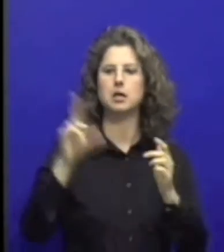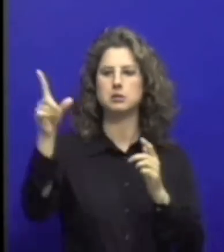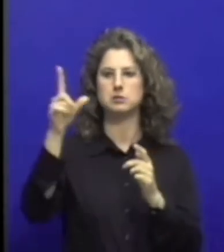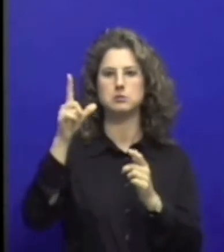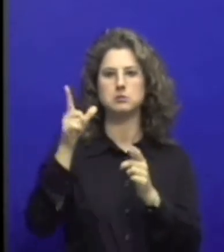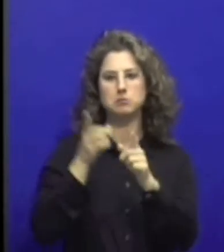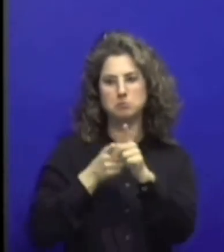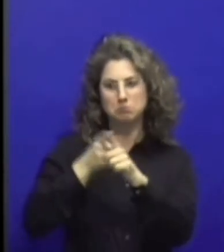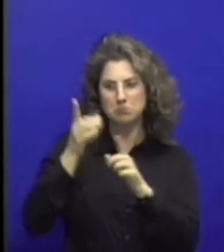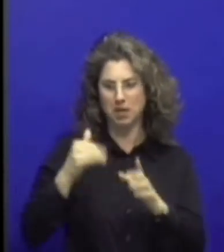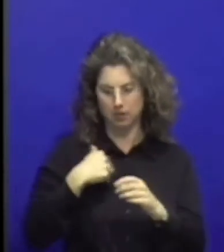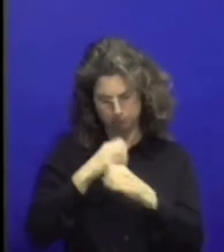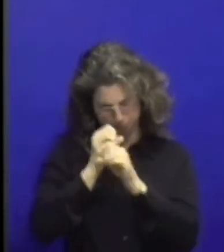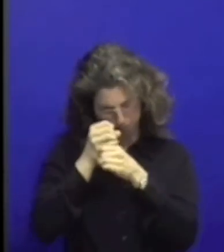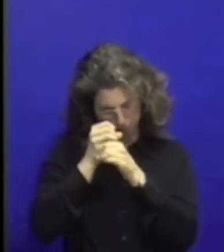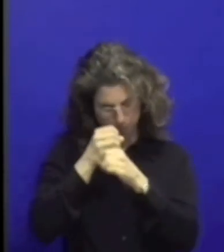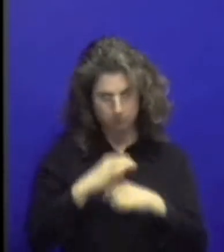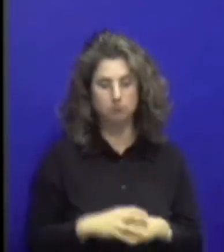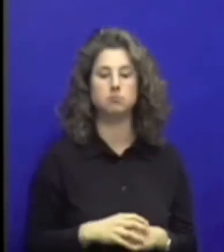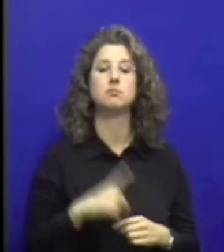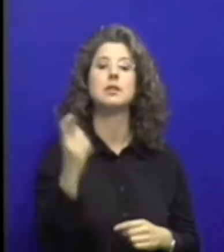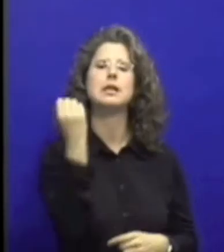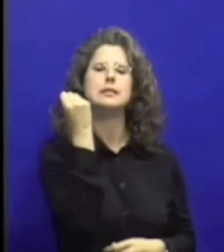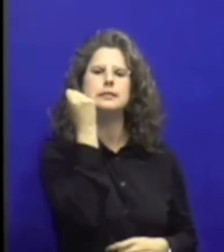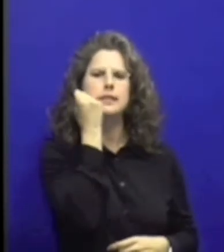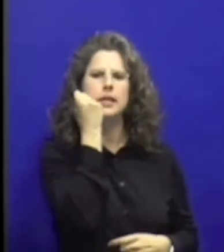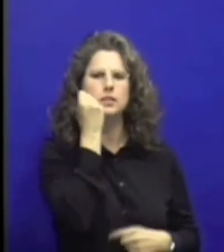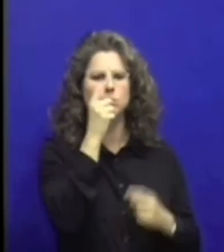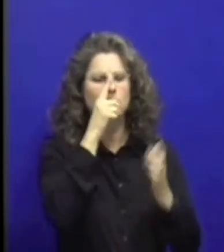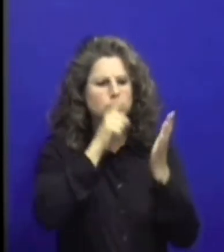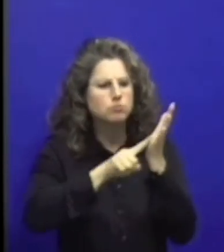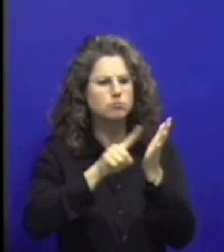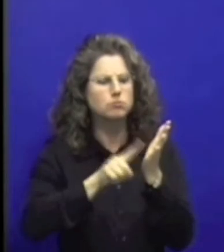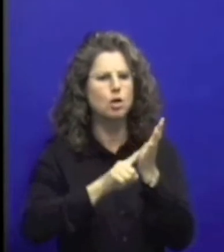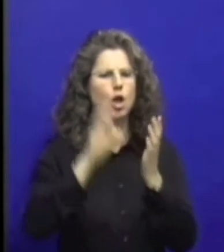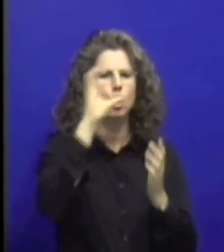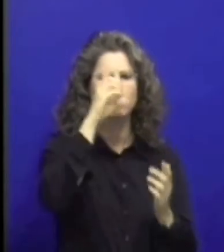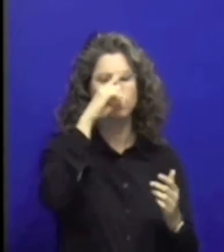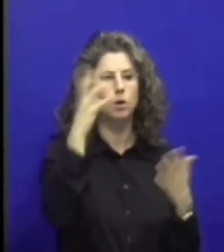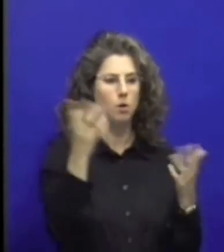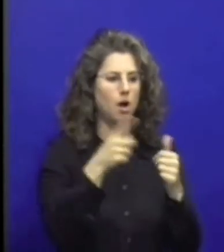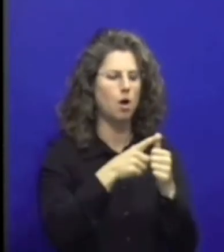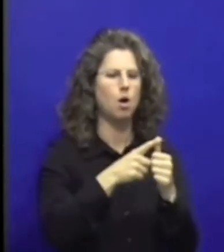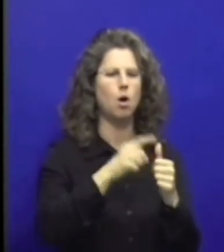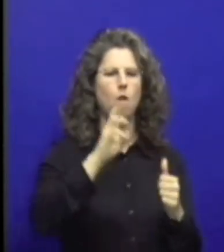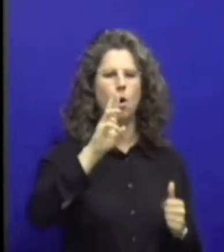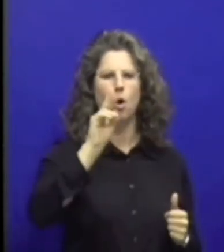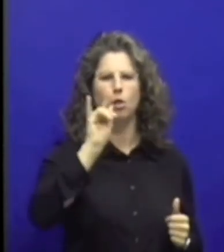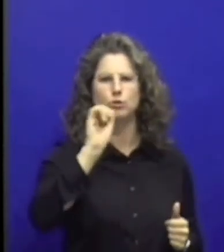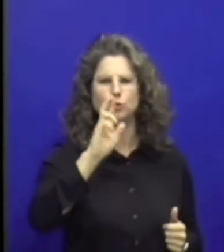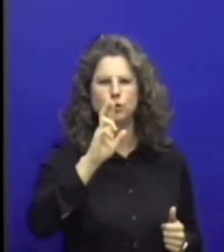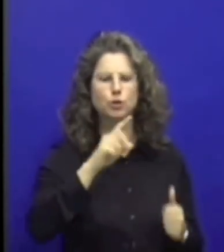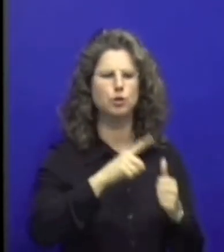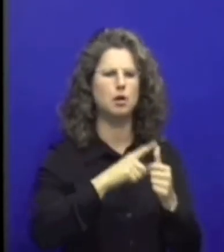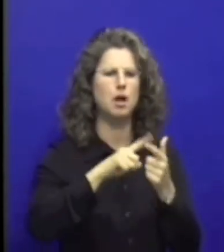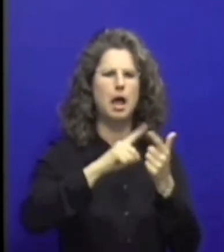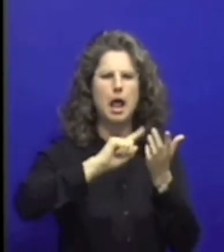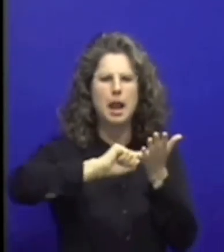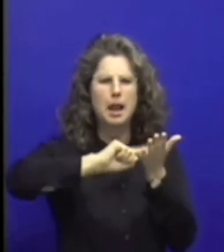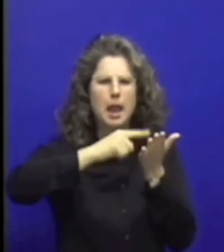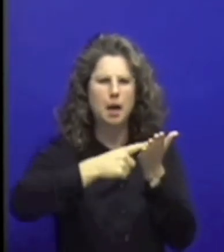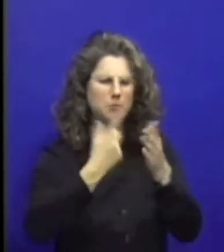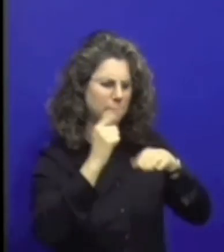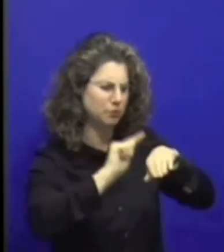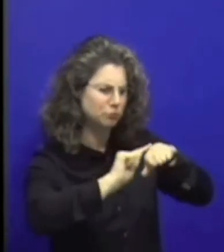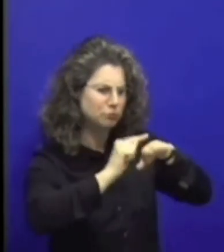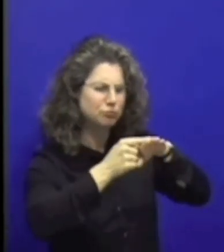microscope. What the dentist is usually looking for is an ulcer, some type of a lump. There could